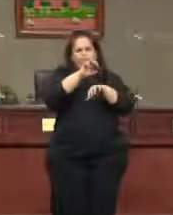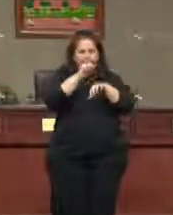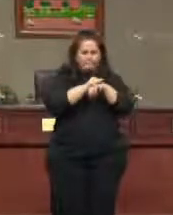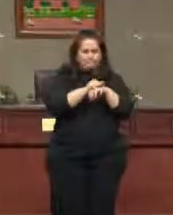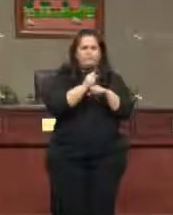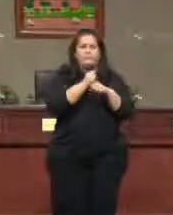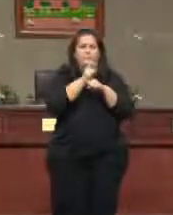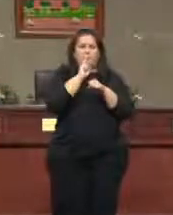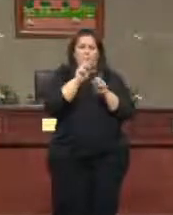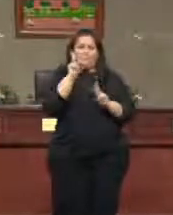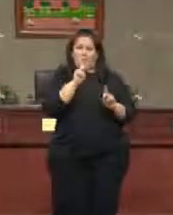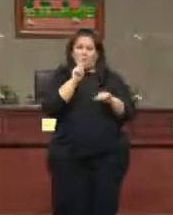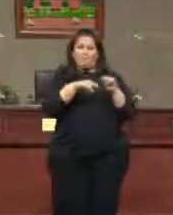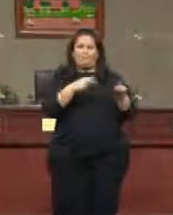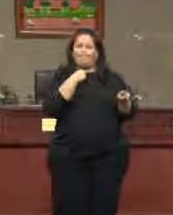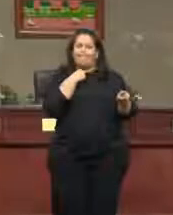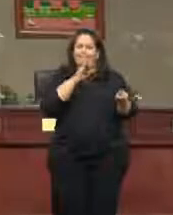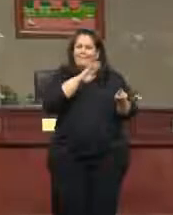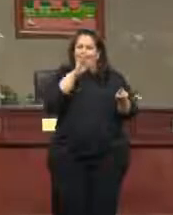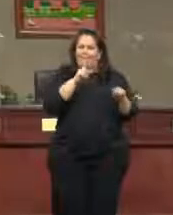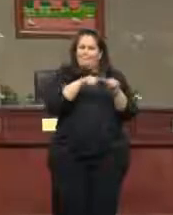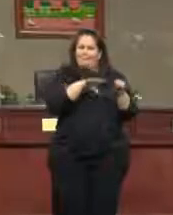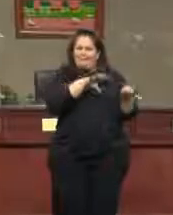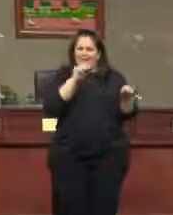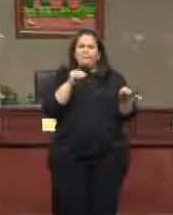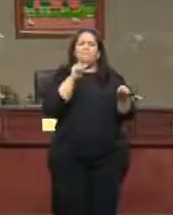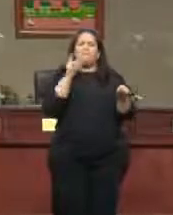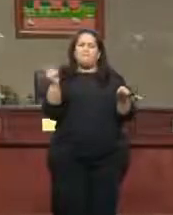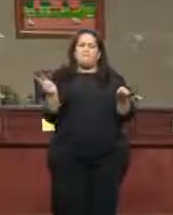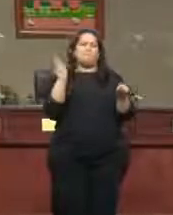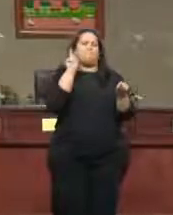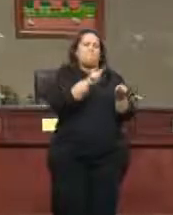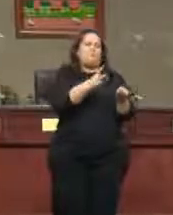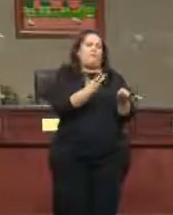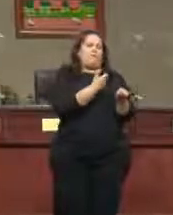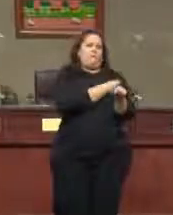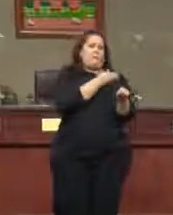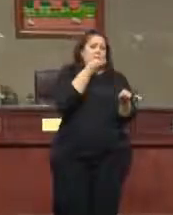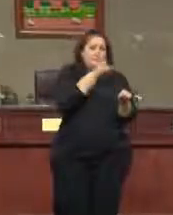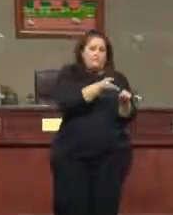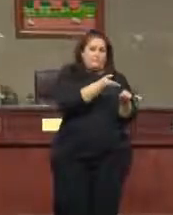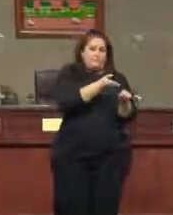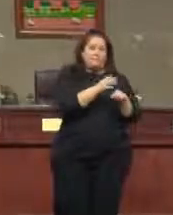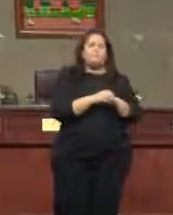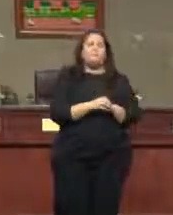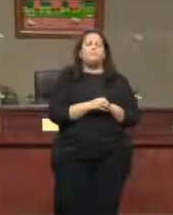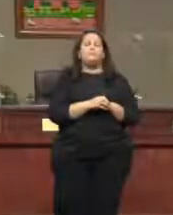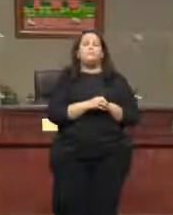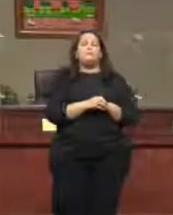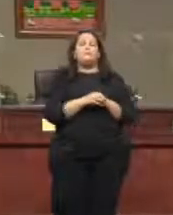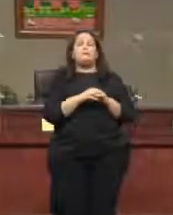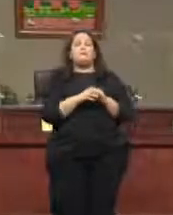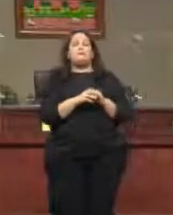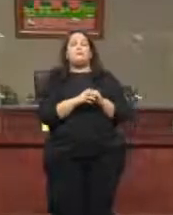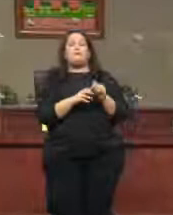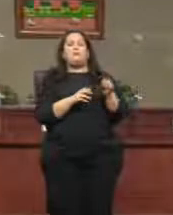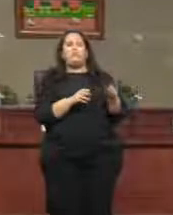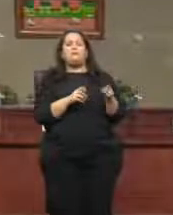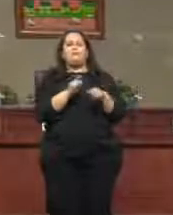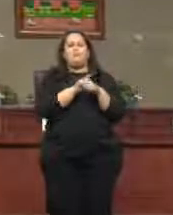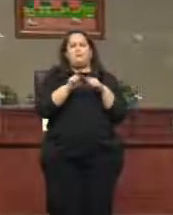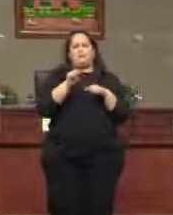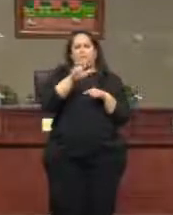homebound individuals can be vaccinated in their residences. Homebound residents will be assisted, however, by our